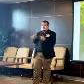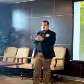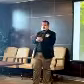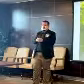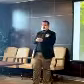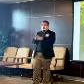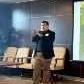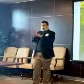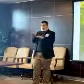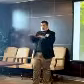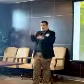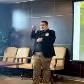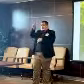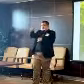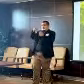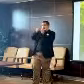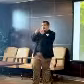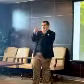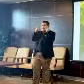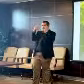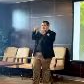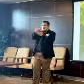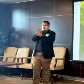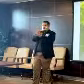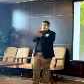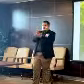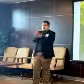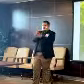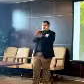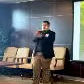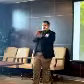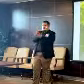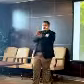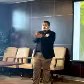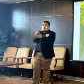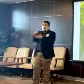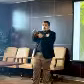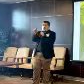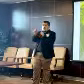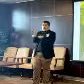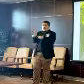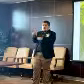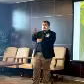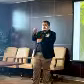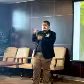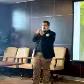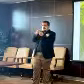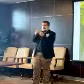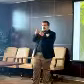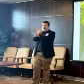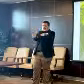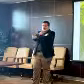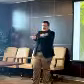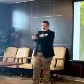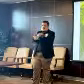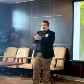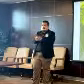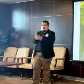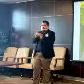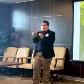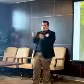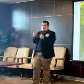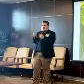Our children should be masking in schools, and those who can should be vaccinated. There are no